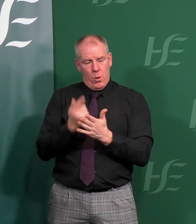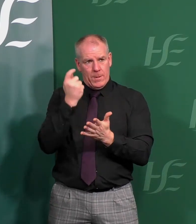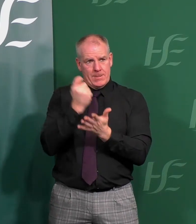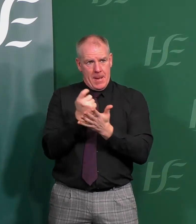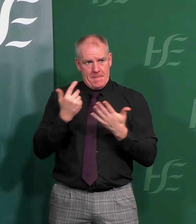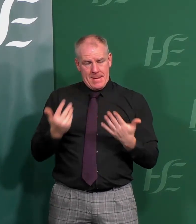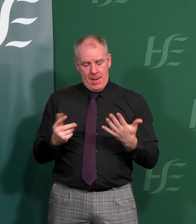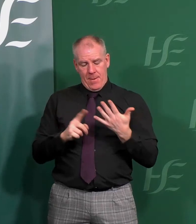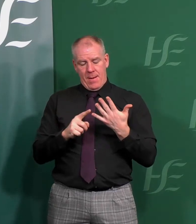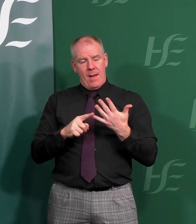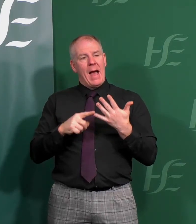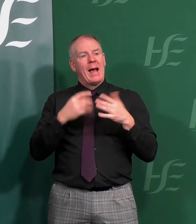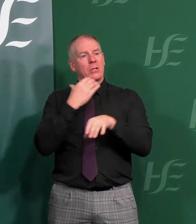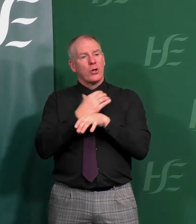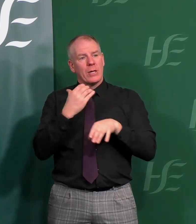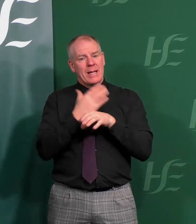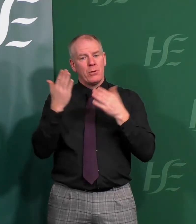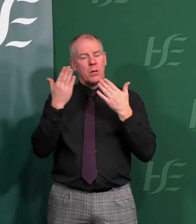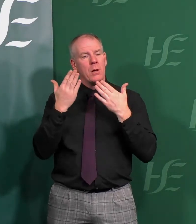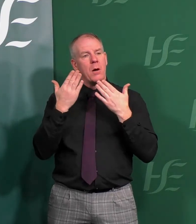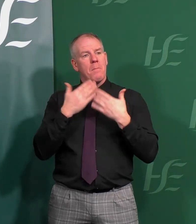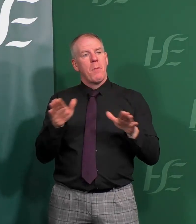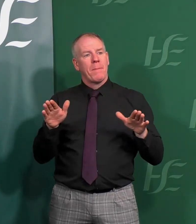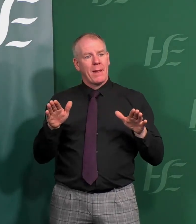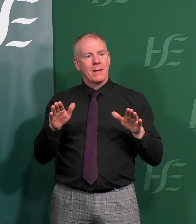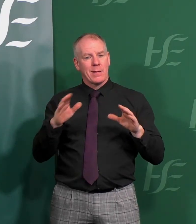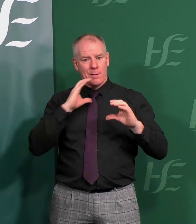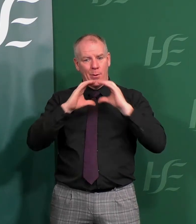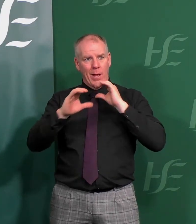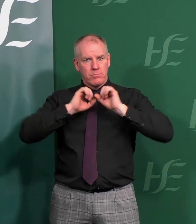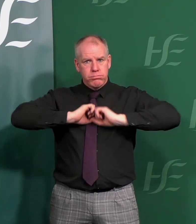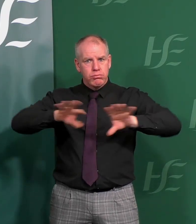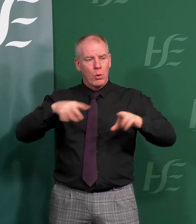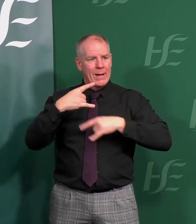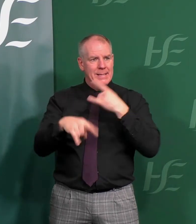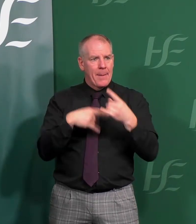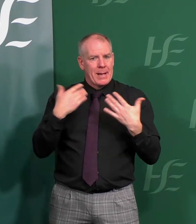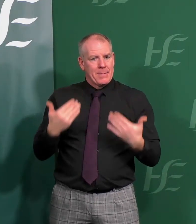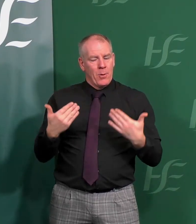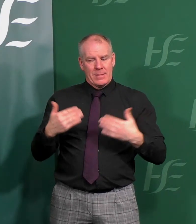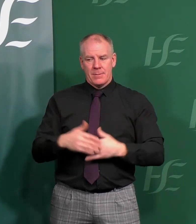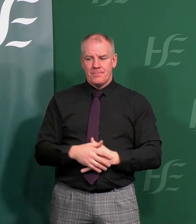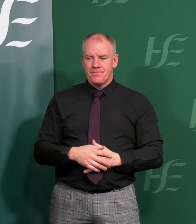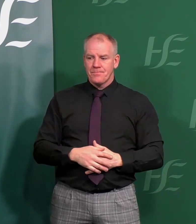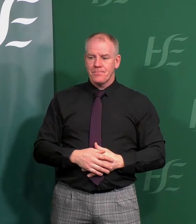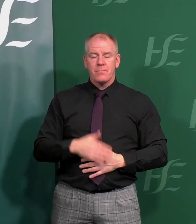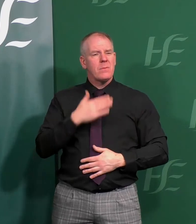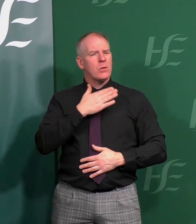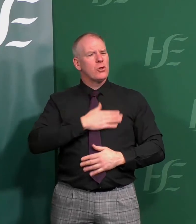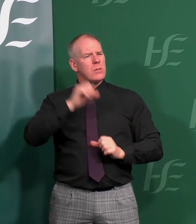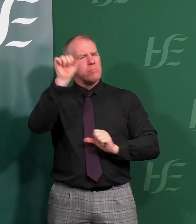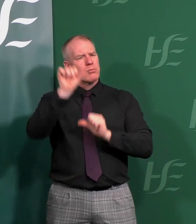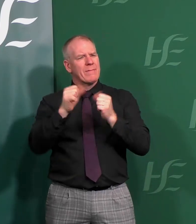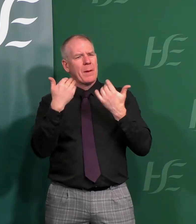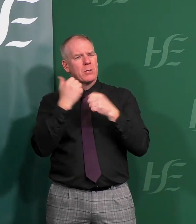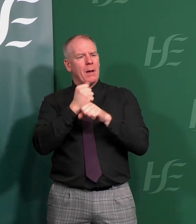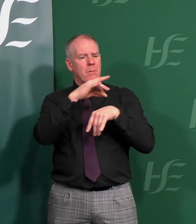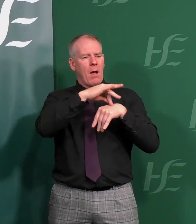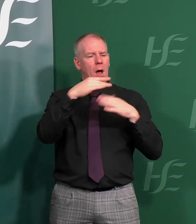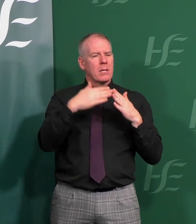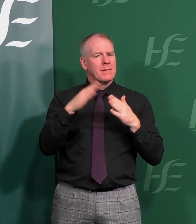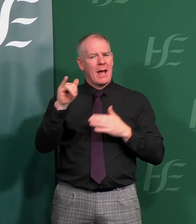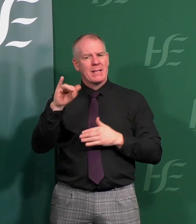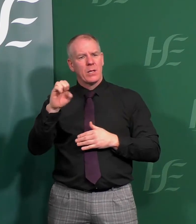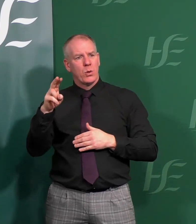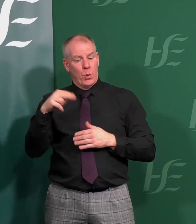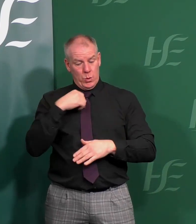earlier on, and continued public communications in terms of where we're at. Very briefly, just on hospitals and ICU, we're now at, as you know,